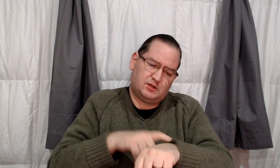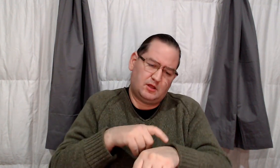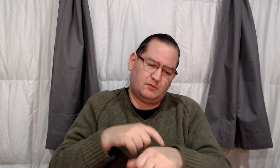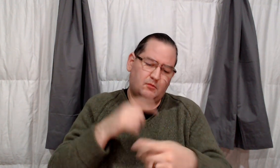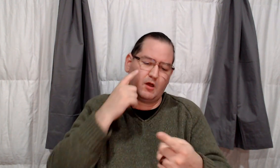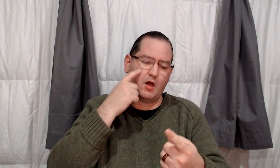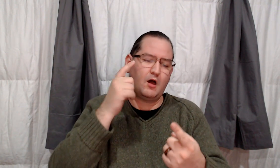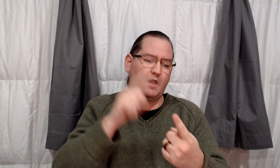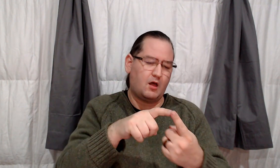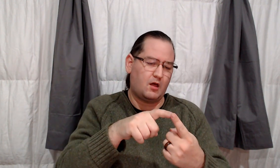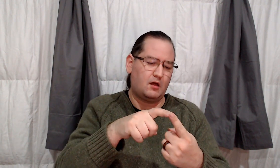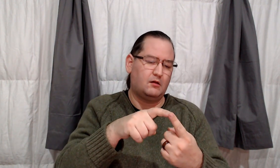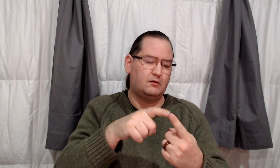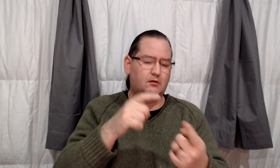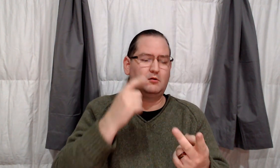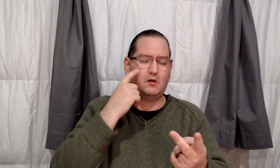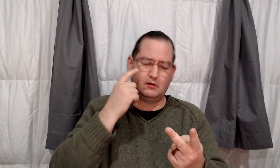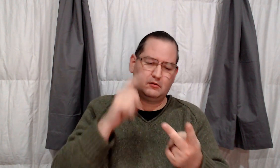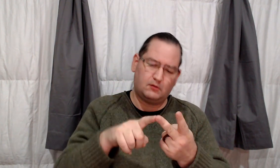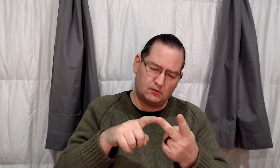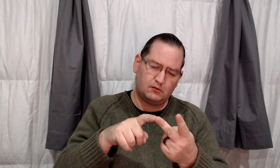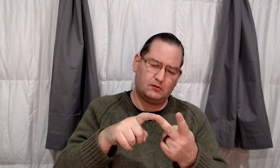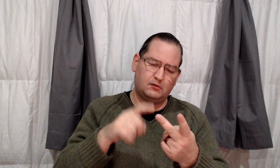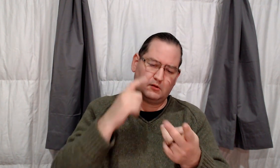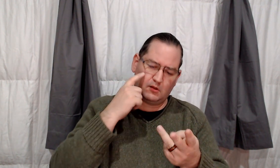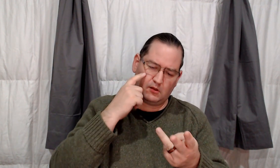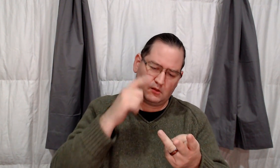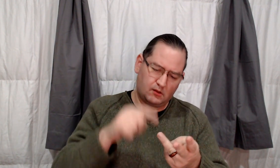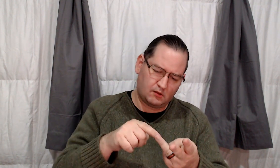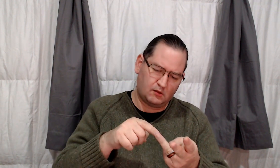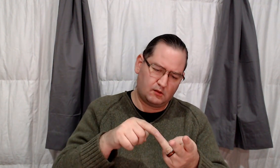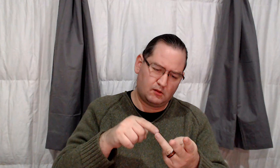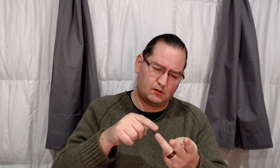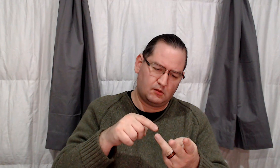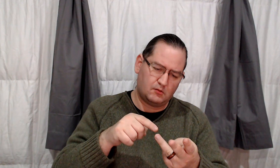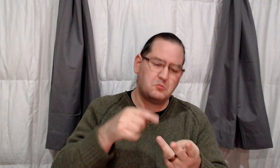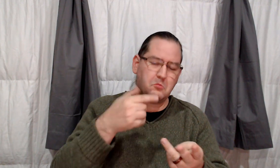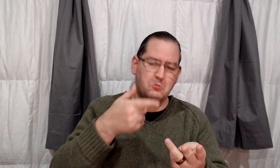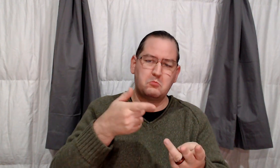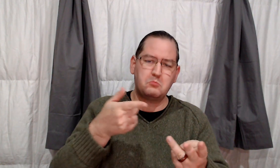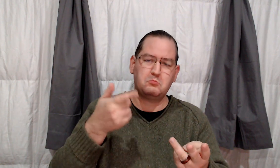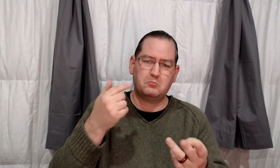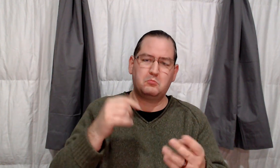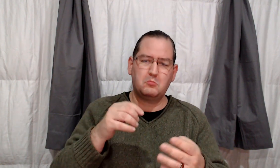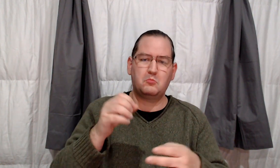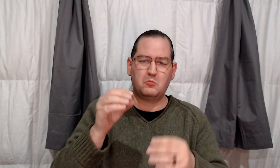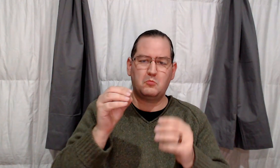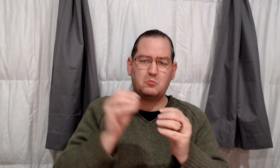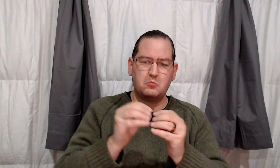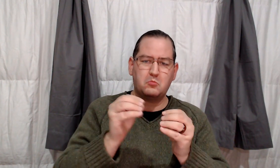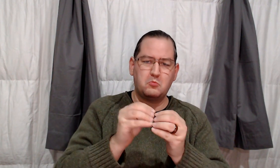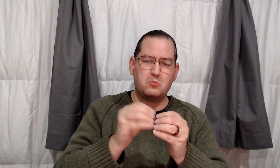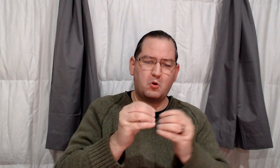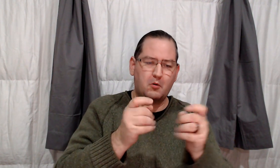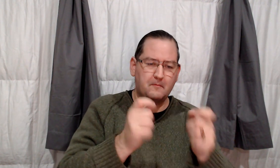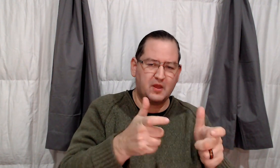least, if not more, immediate, available and effective, that has nothing to do with smoking